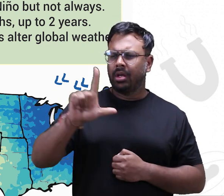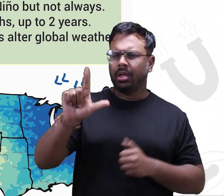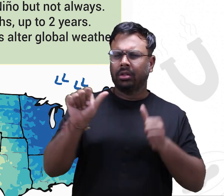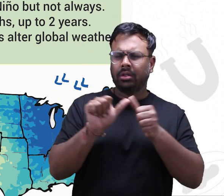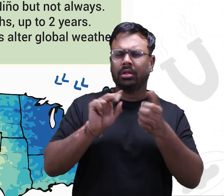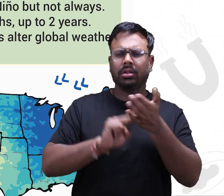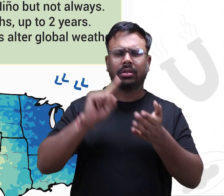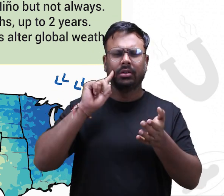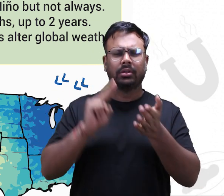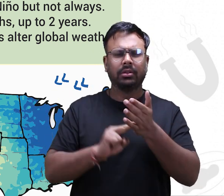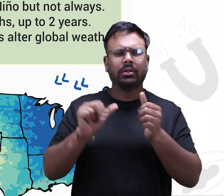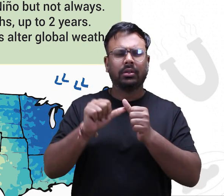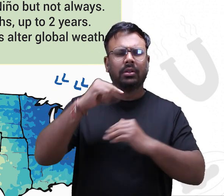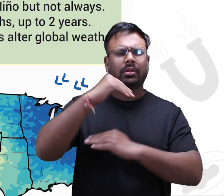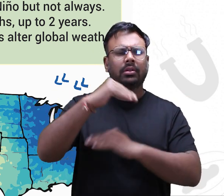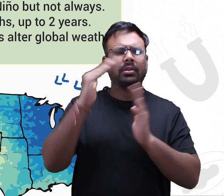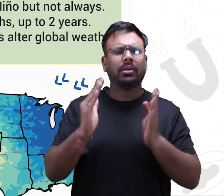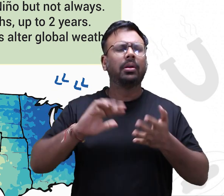Definition of La Nina.